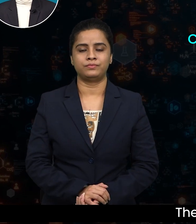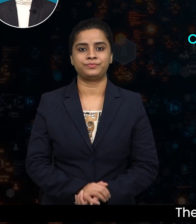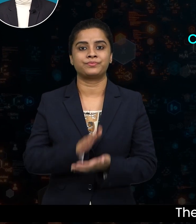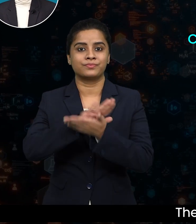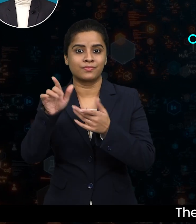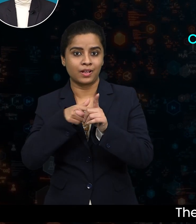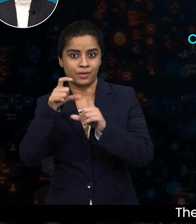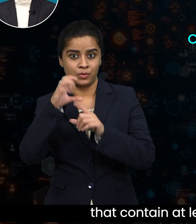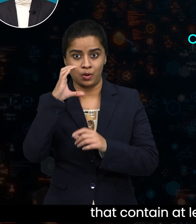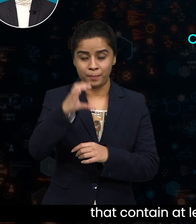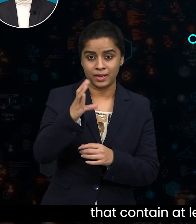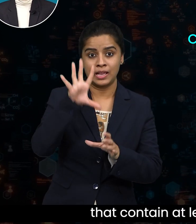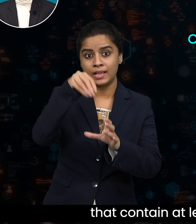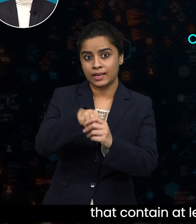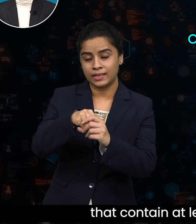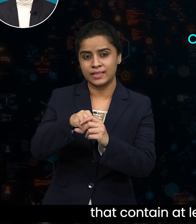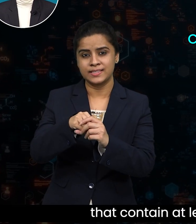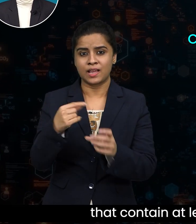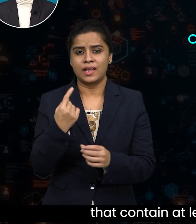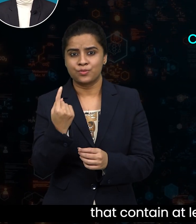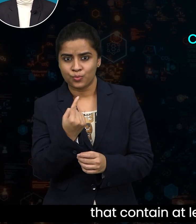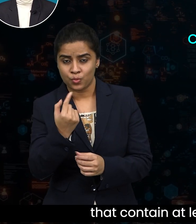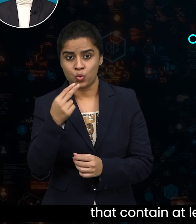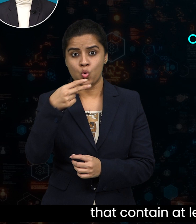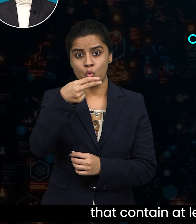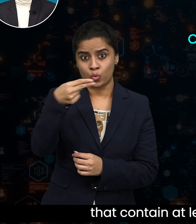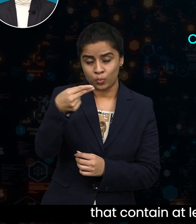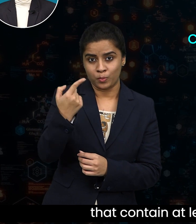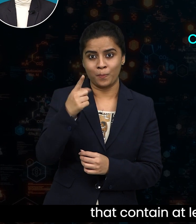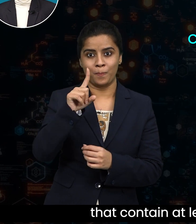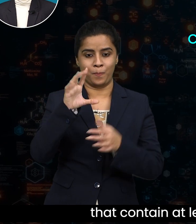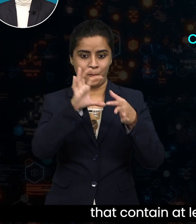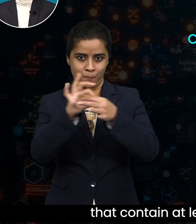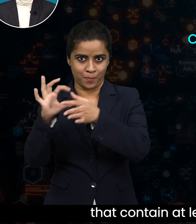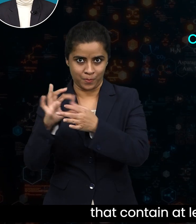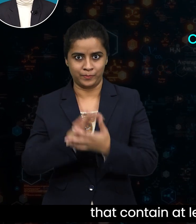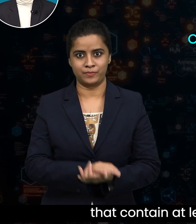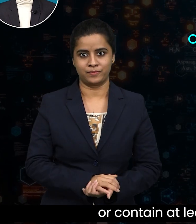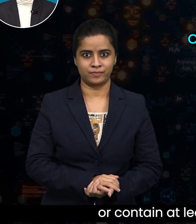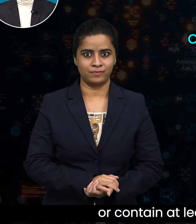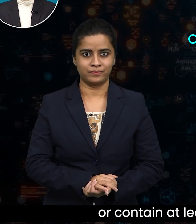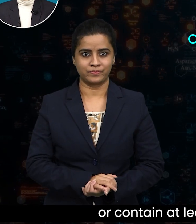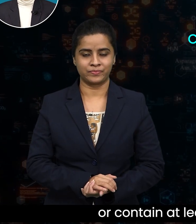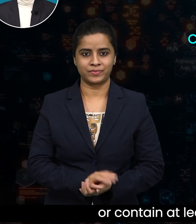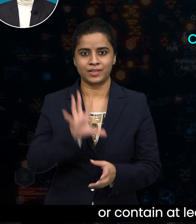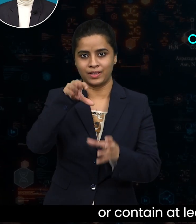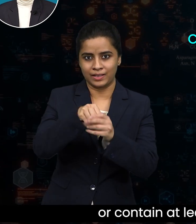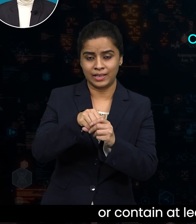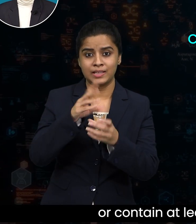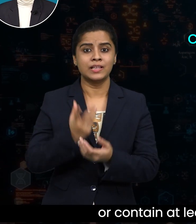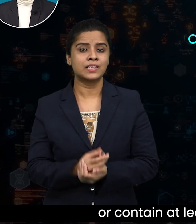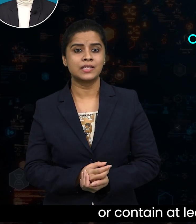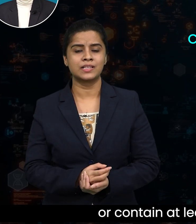The hydrocarbons that contain at least one double bond or contain at